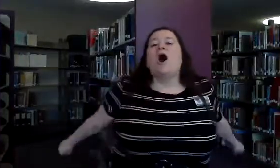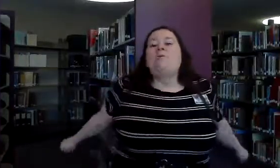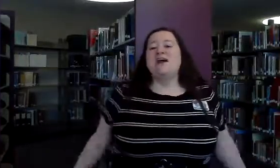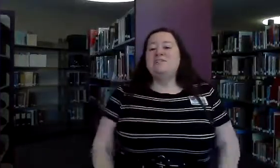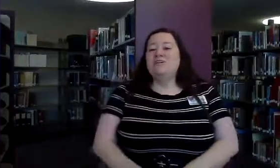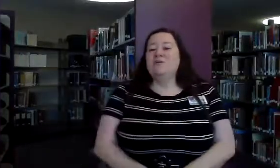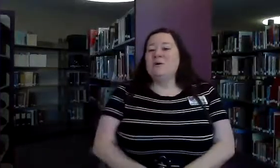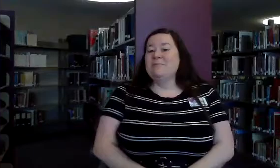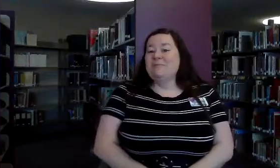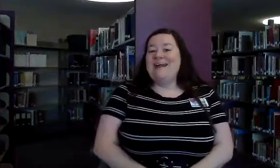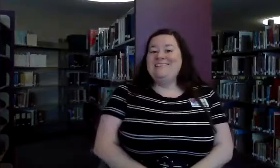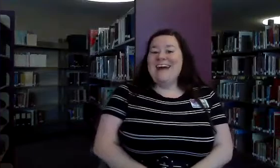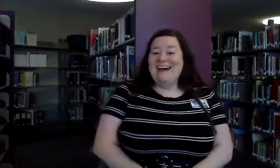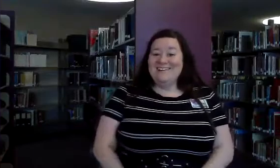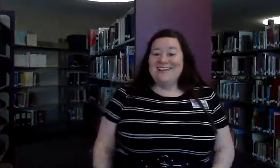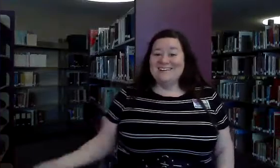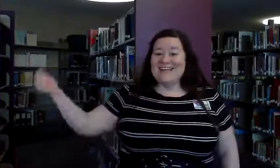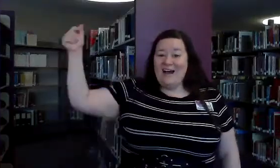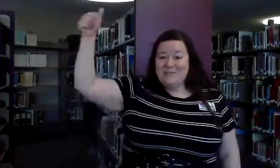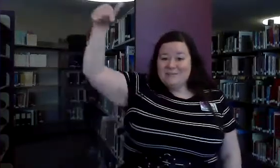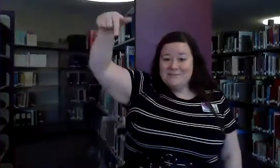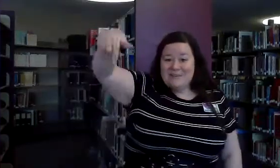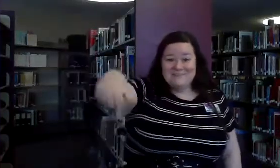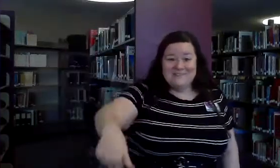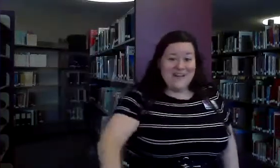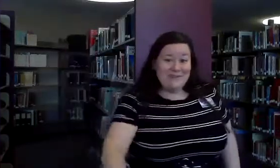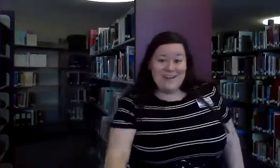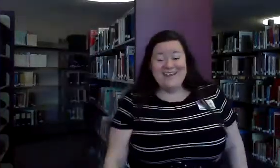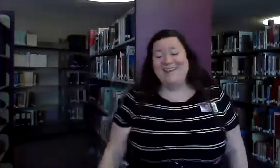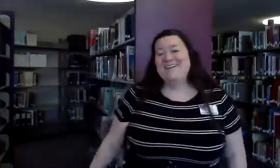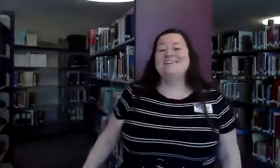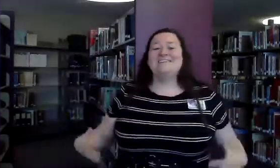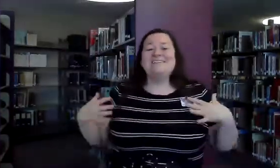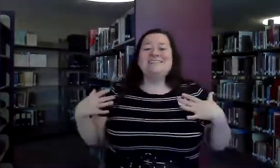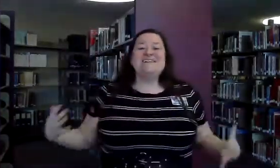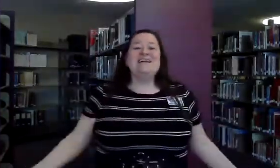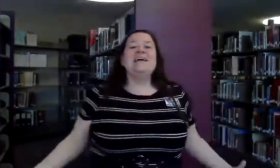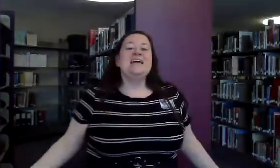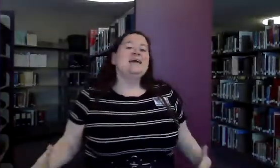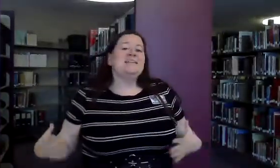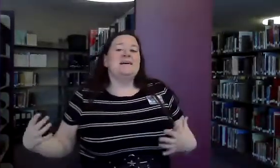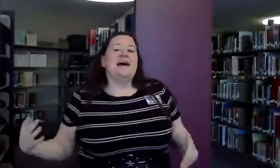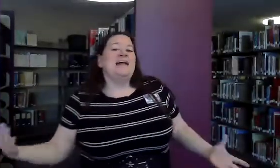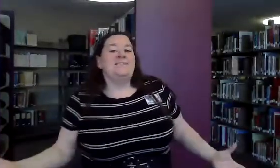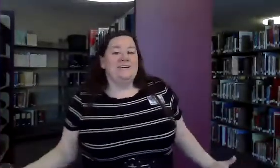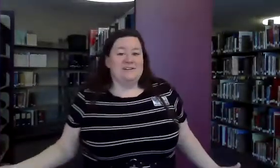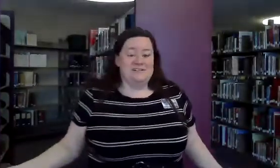All right, do you remember riding the elevator down to the basement of the library? So let's sing the elevator